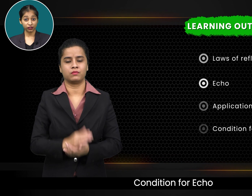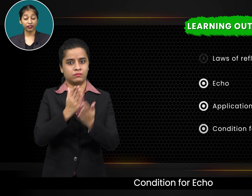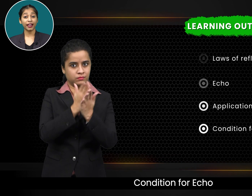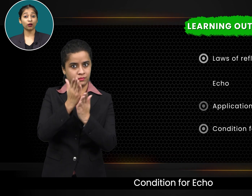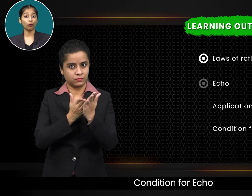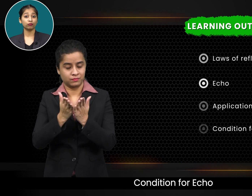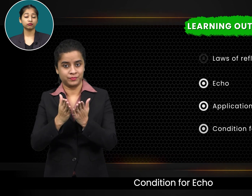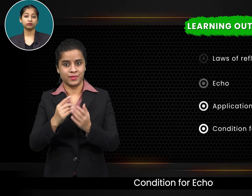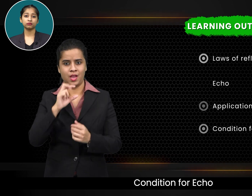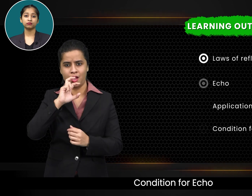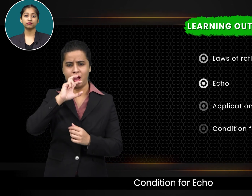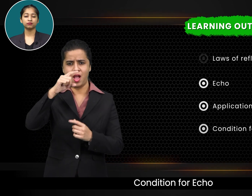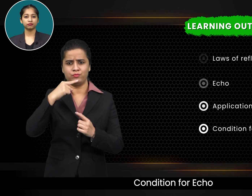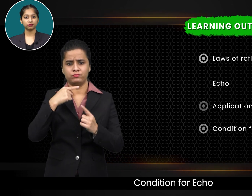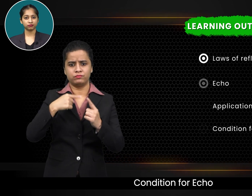condition for echo,